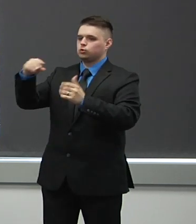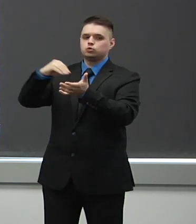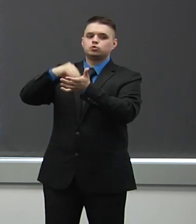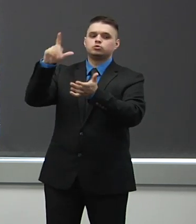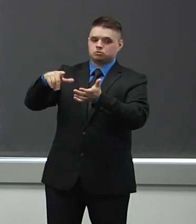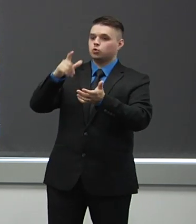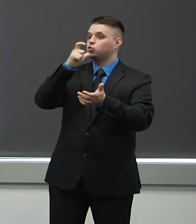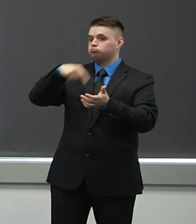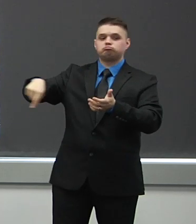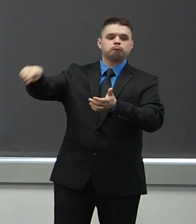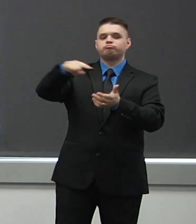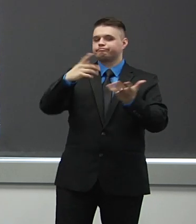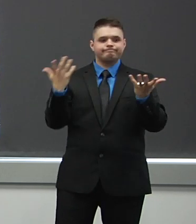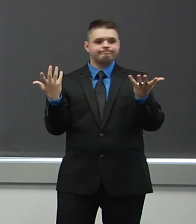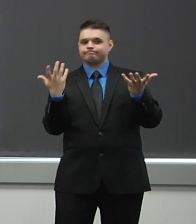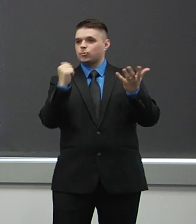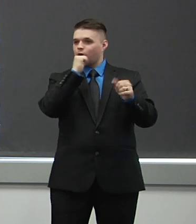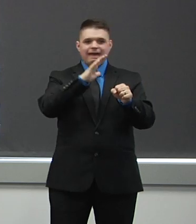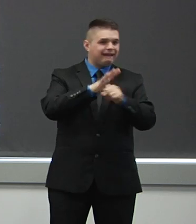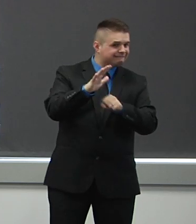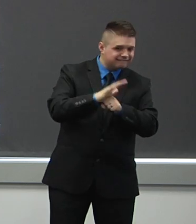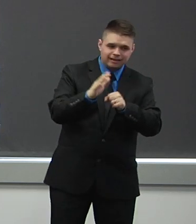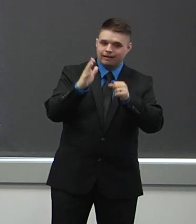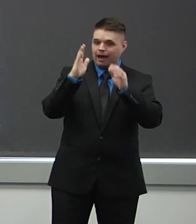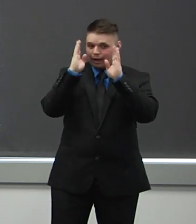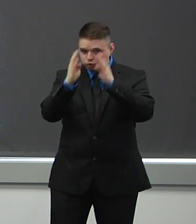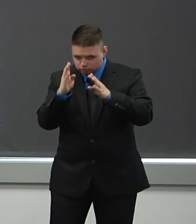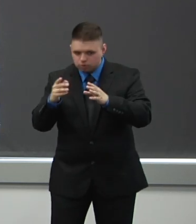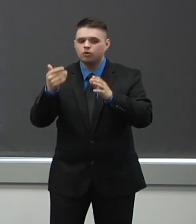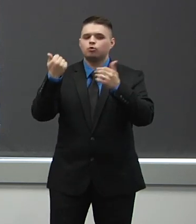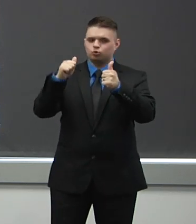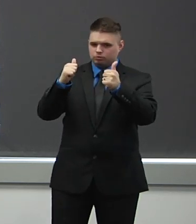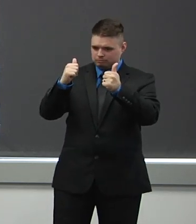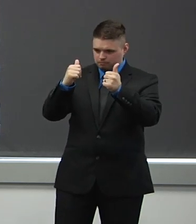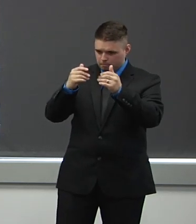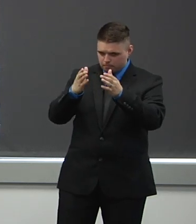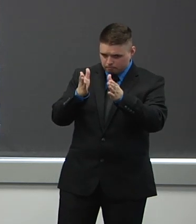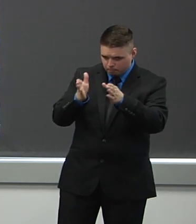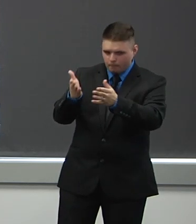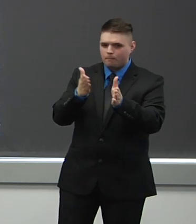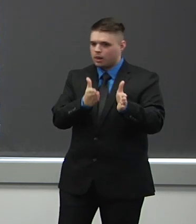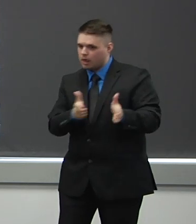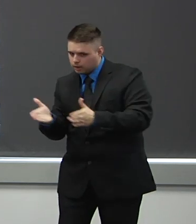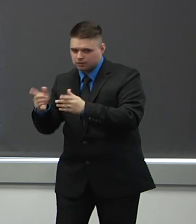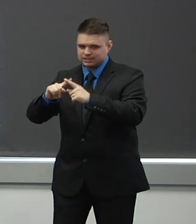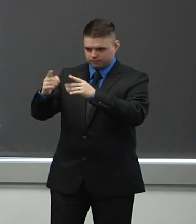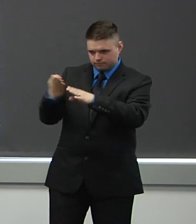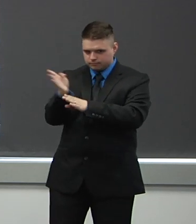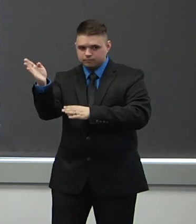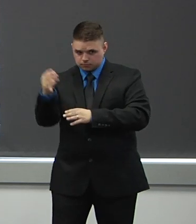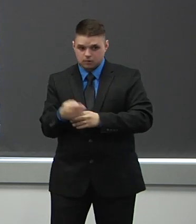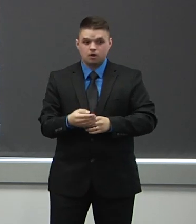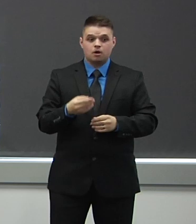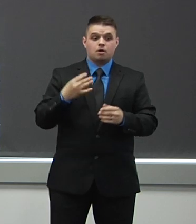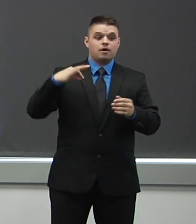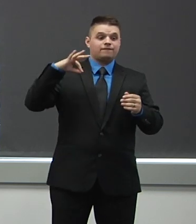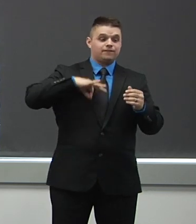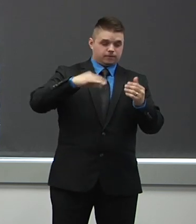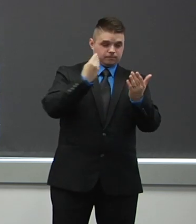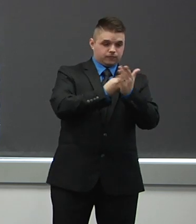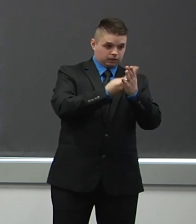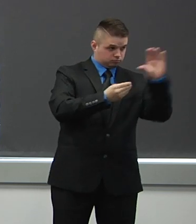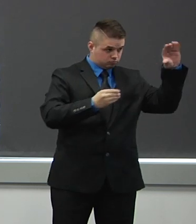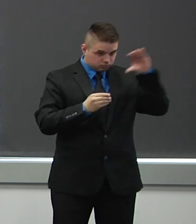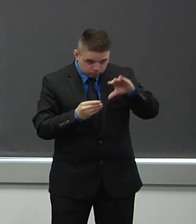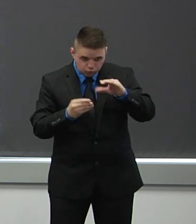underserved students, on their pathway, their next pathway in life. Those financial aid applications, those scholarship applications,